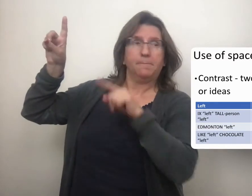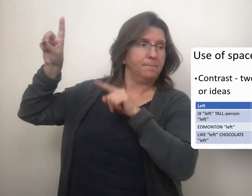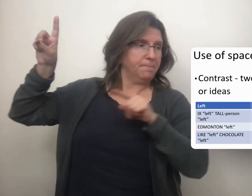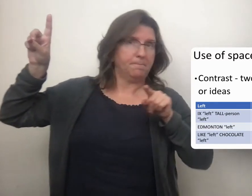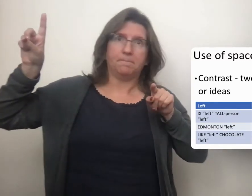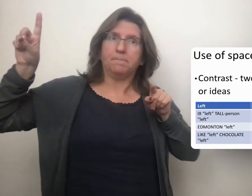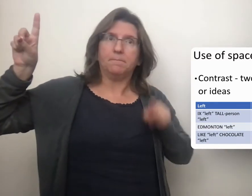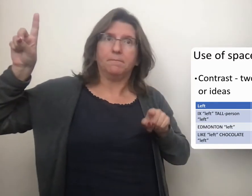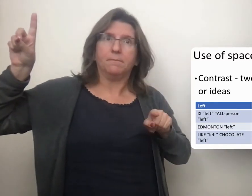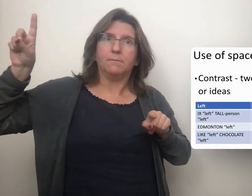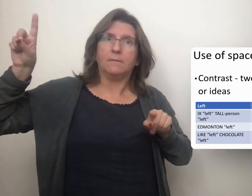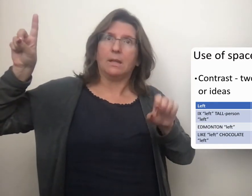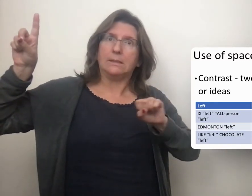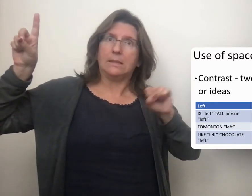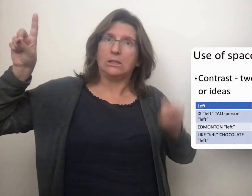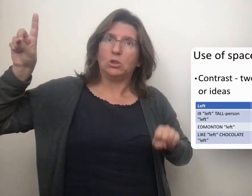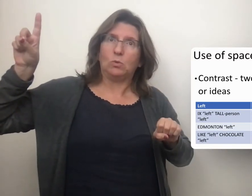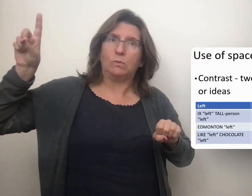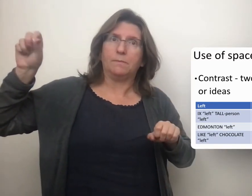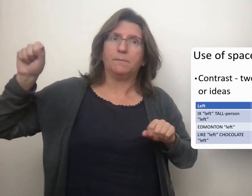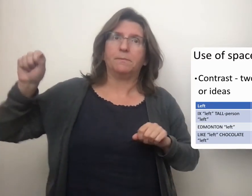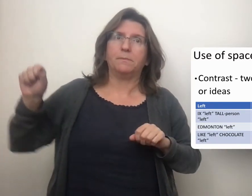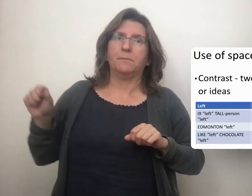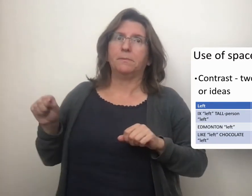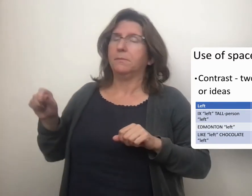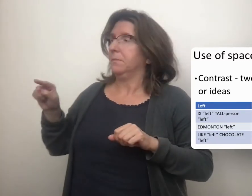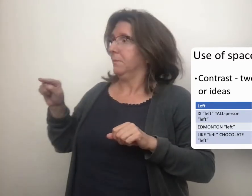This is where Edmonton is situated relative to Saskatoon.